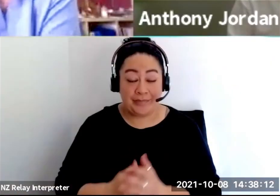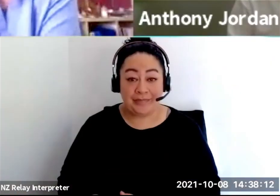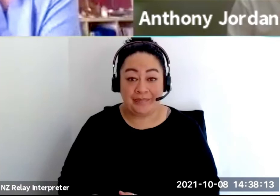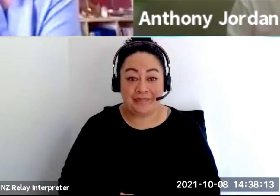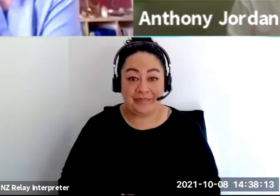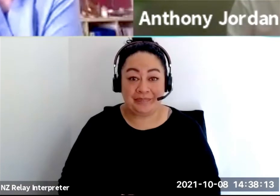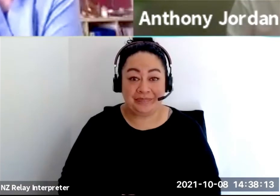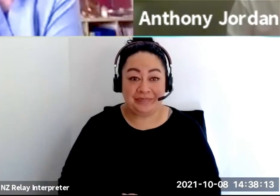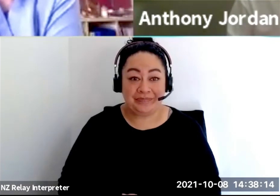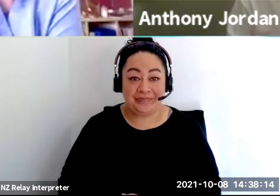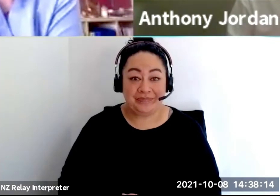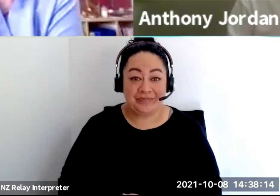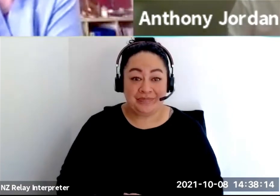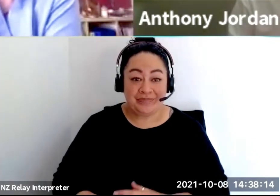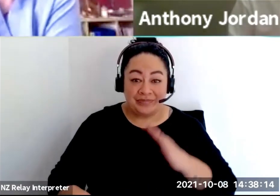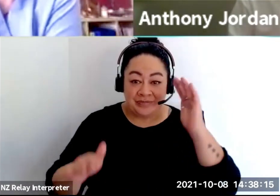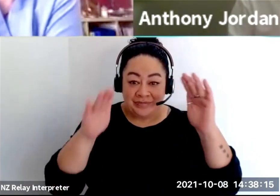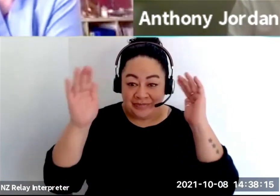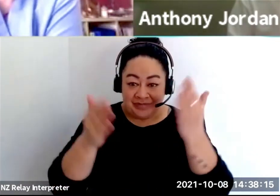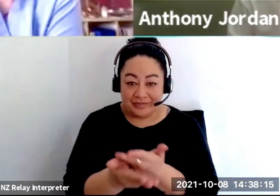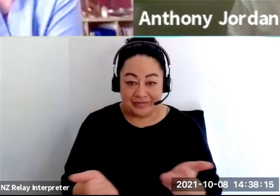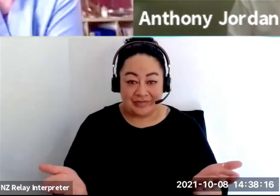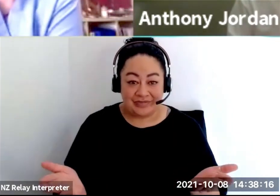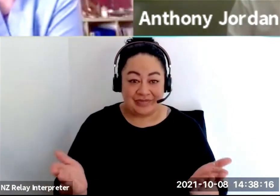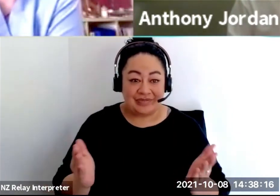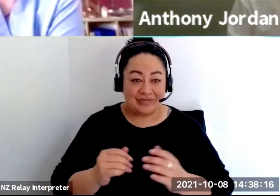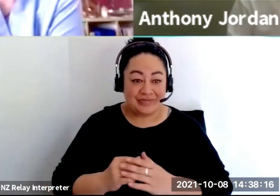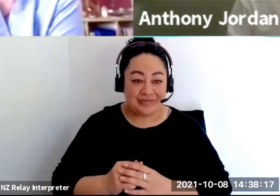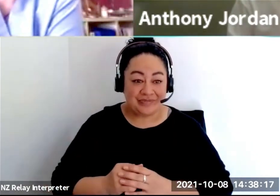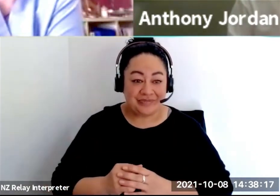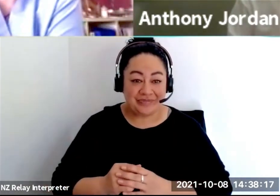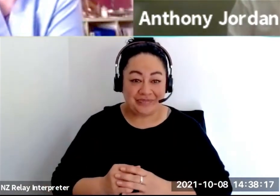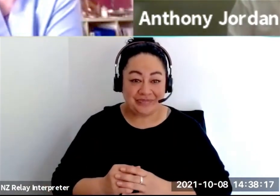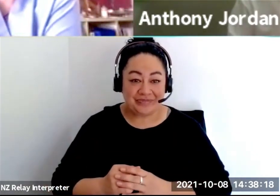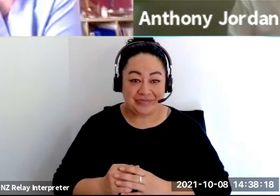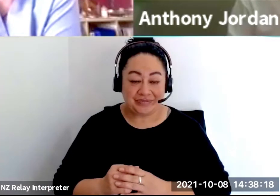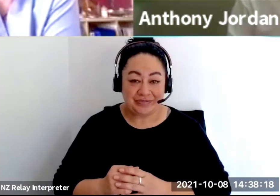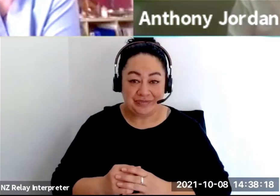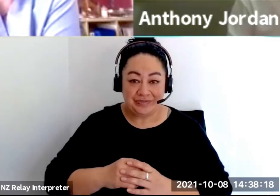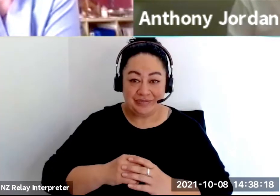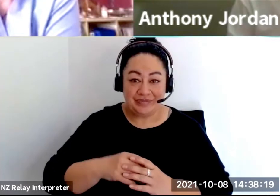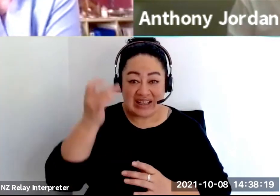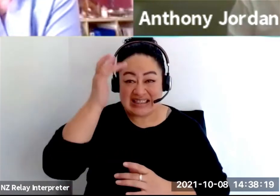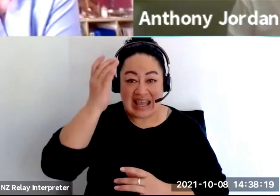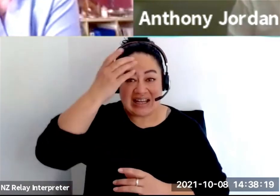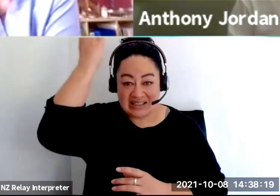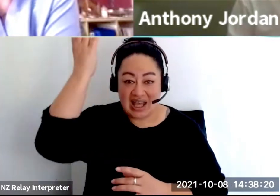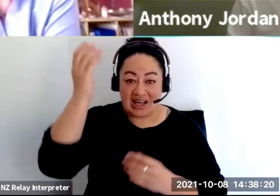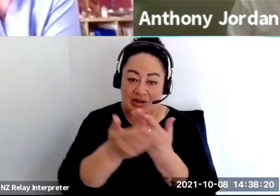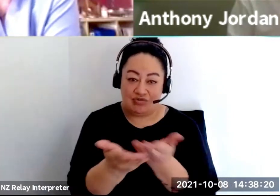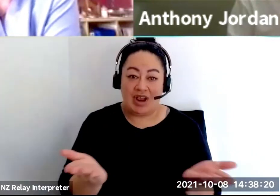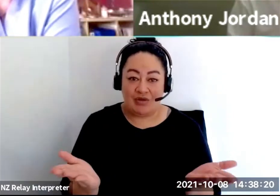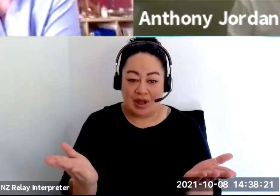Well, tēnā korua, hui anō tēnā koutou, Dana, Tania Kingi, koutou katoa. Kei